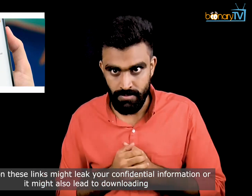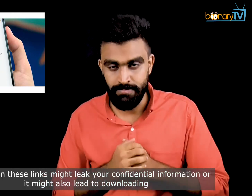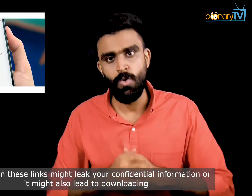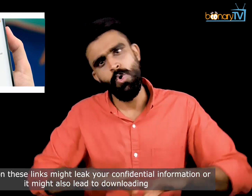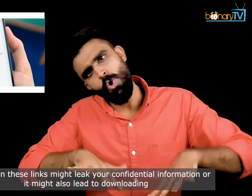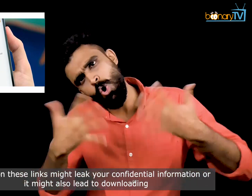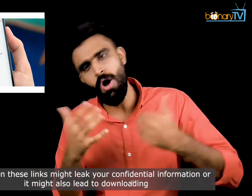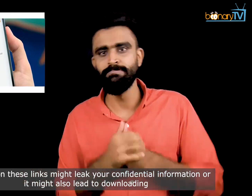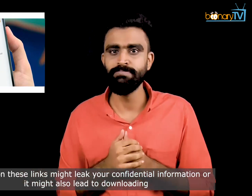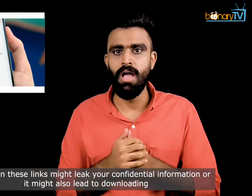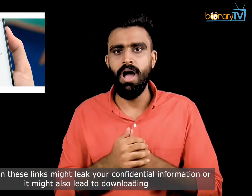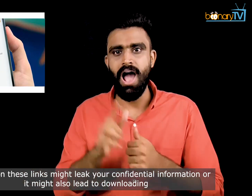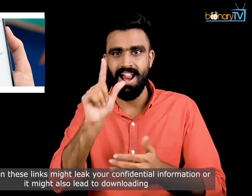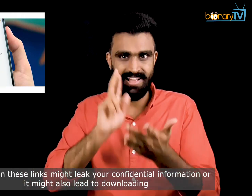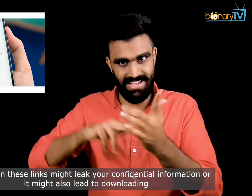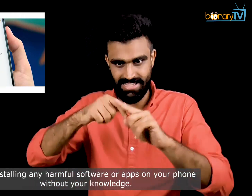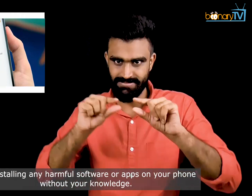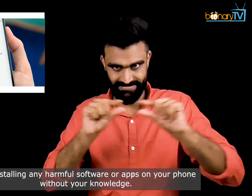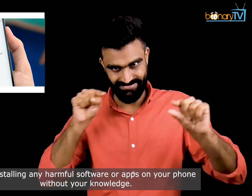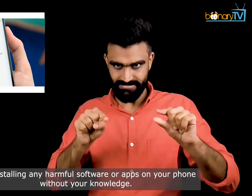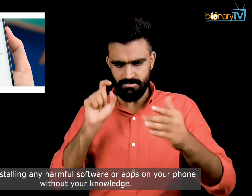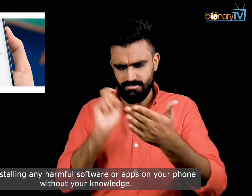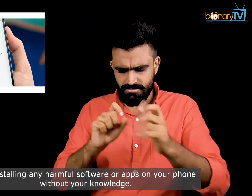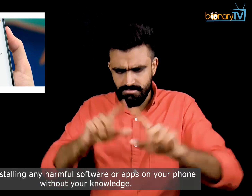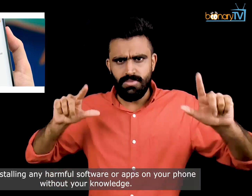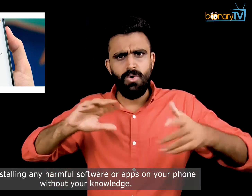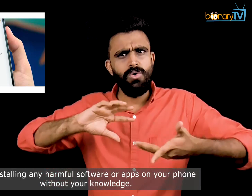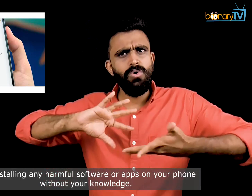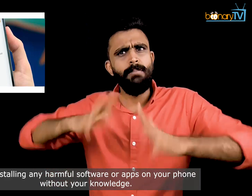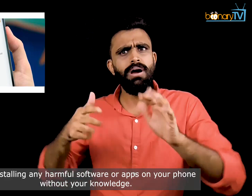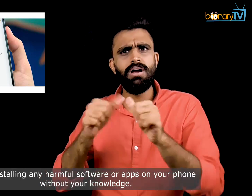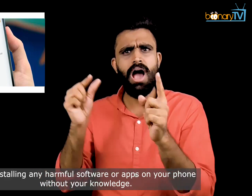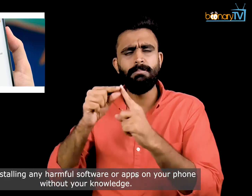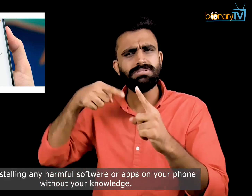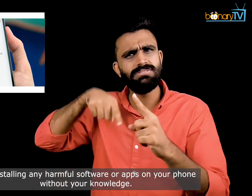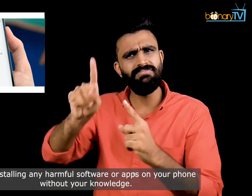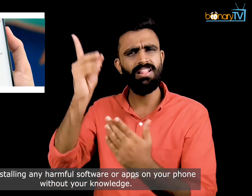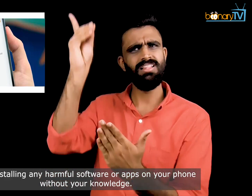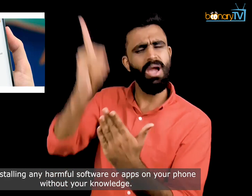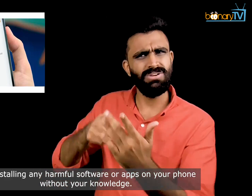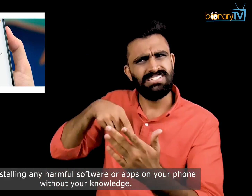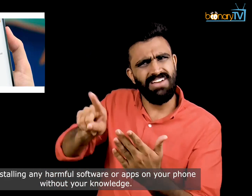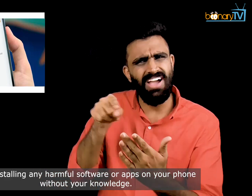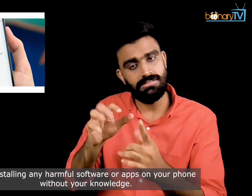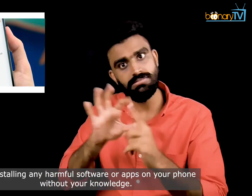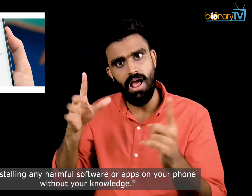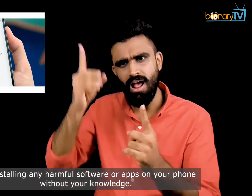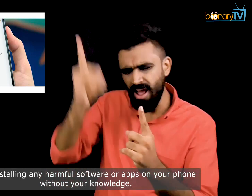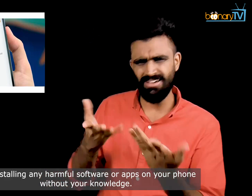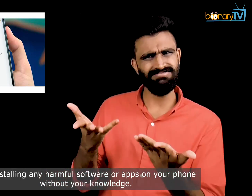to downloading and installing any harmful software or apps on your phone